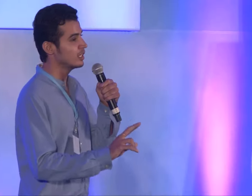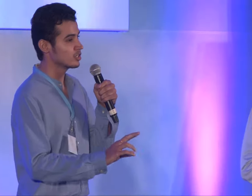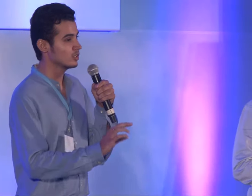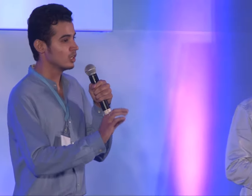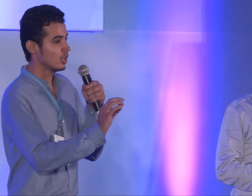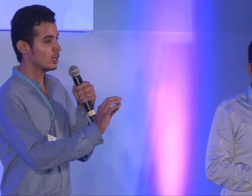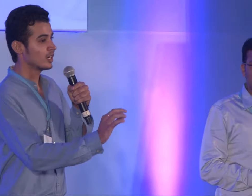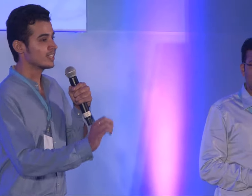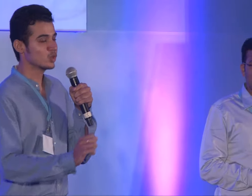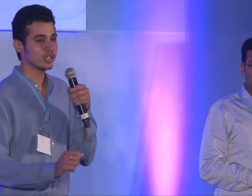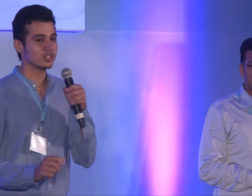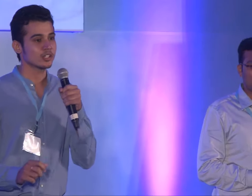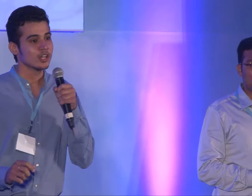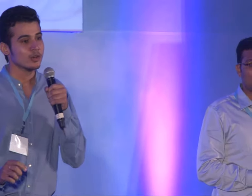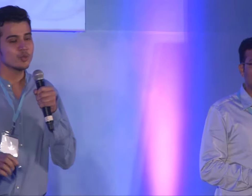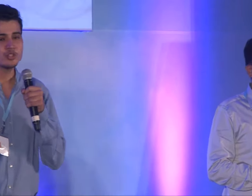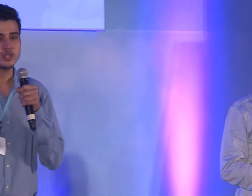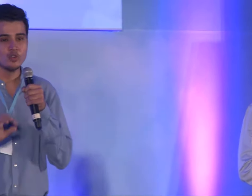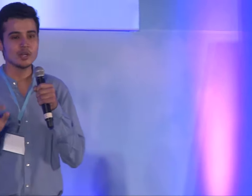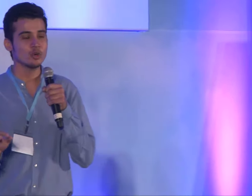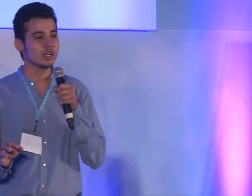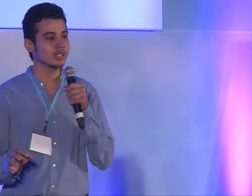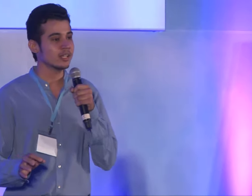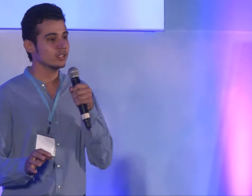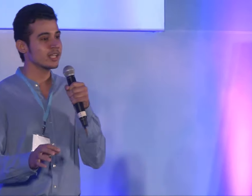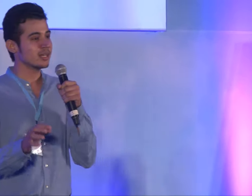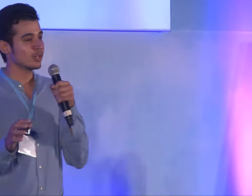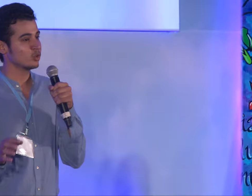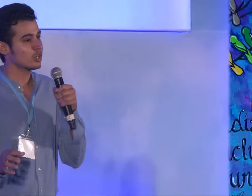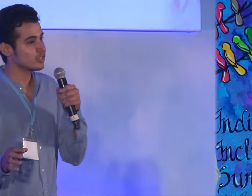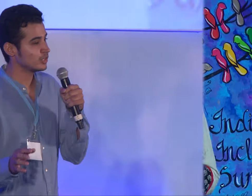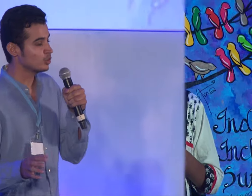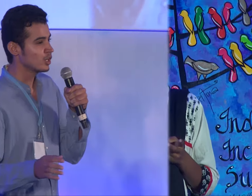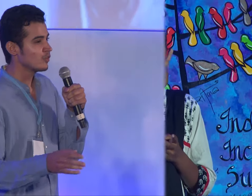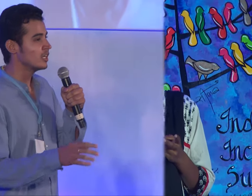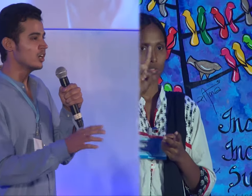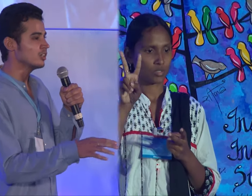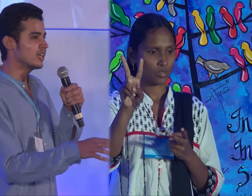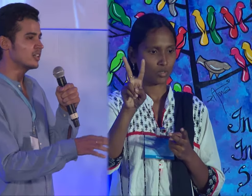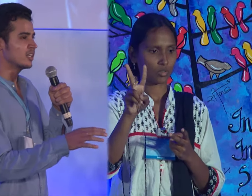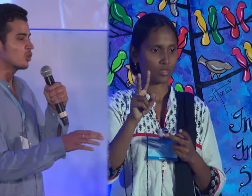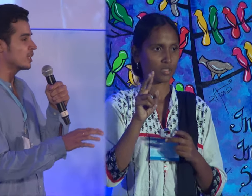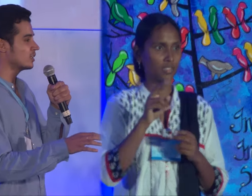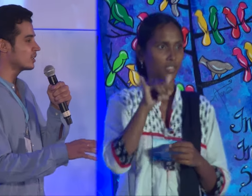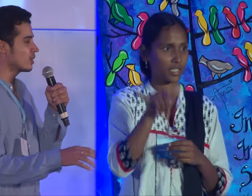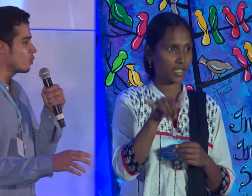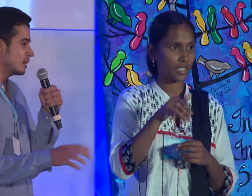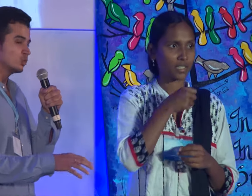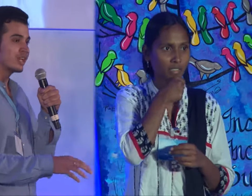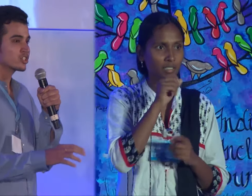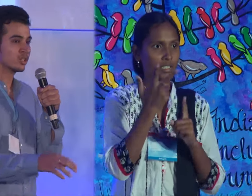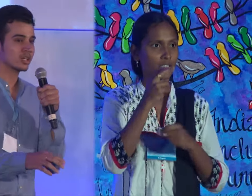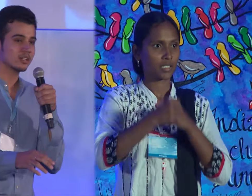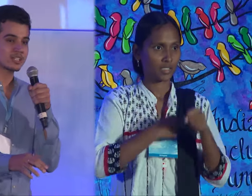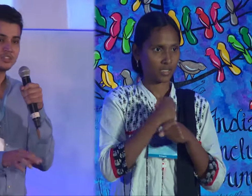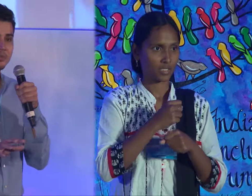was discrimination against Virender. It was nowhere more clear than the example of 2002, when a young 18-year-old Virender went